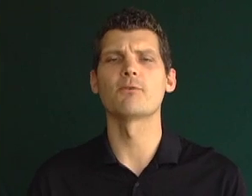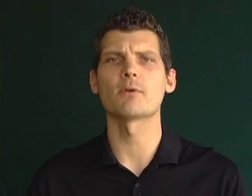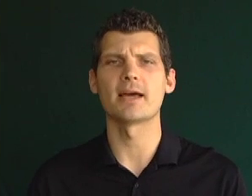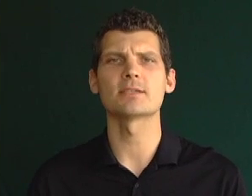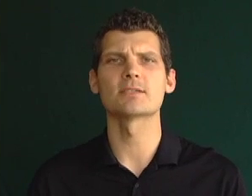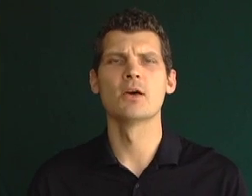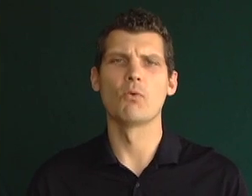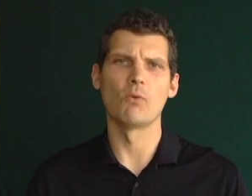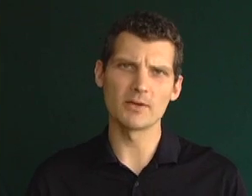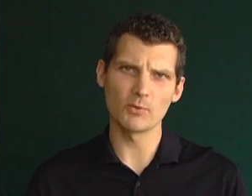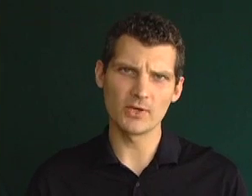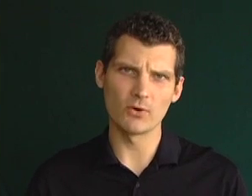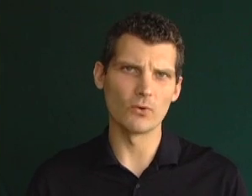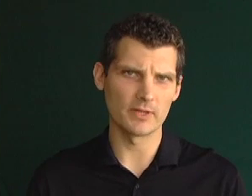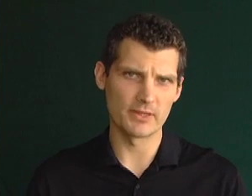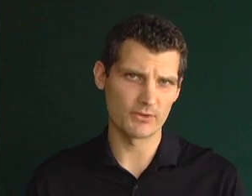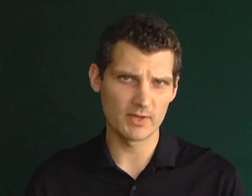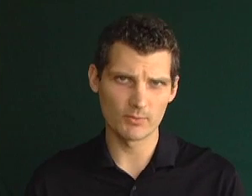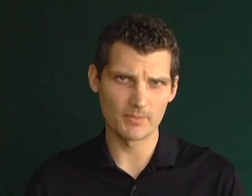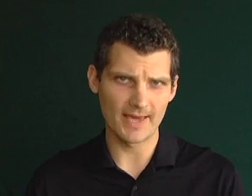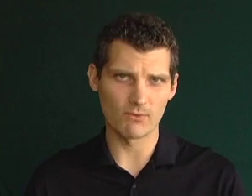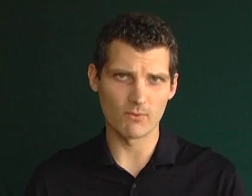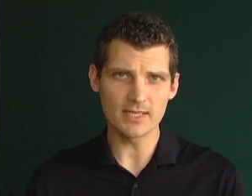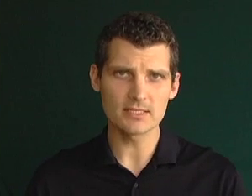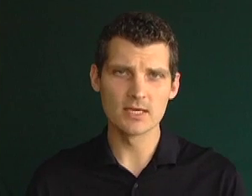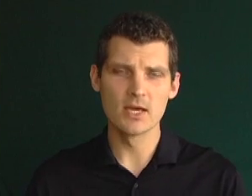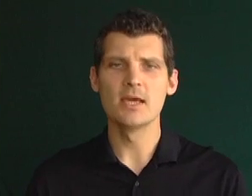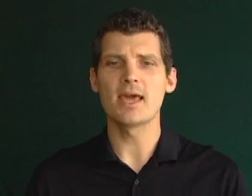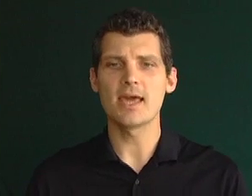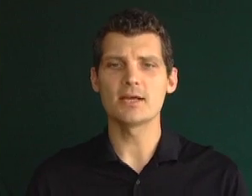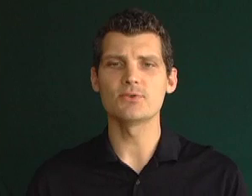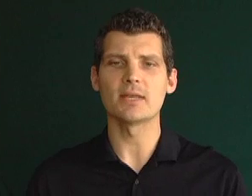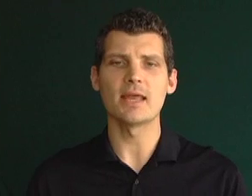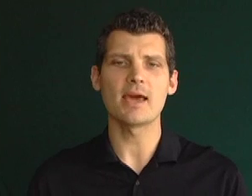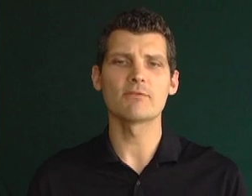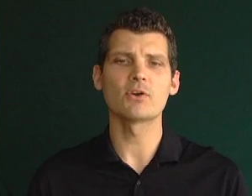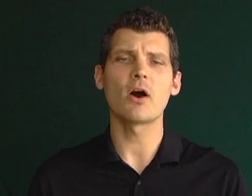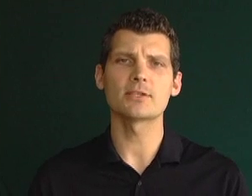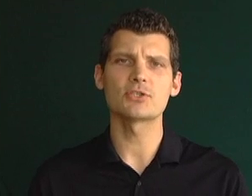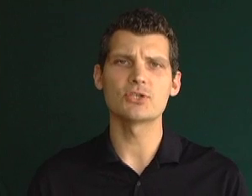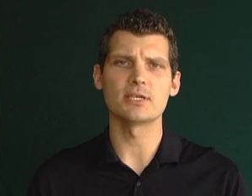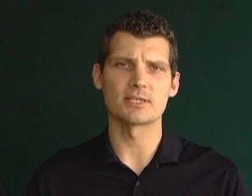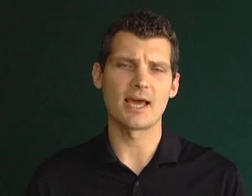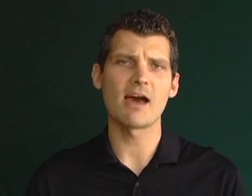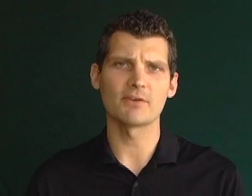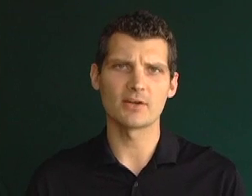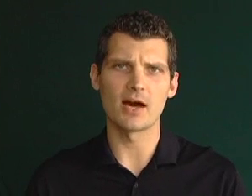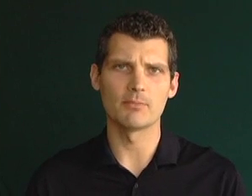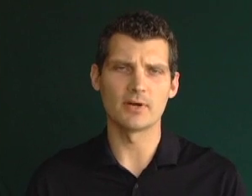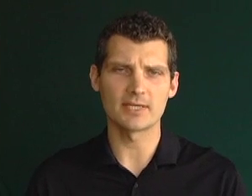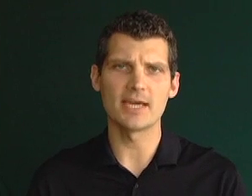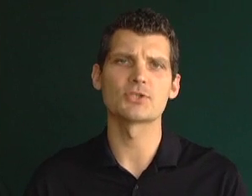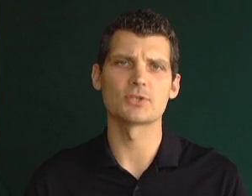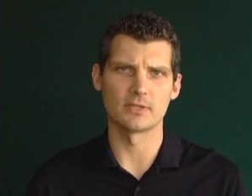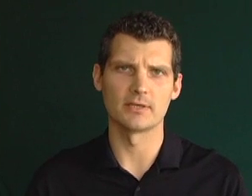4 eggs. 1 will be whole and 3 will be egg whites. And you can have cottage cheese, a half a cup, occasionally,